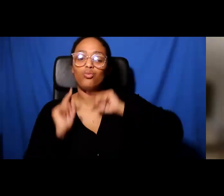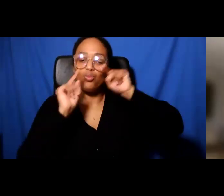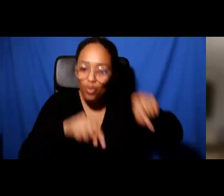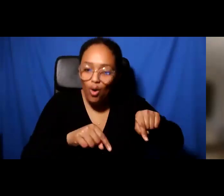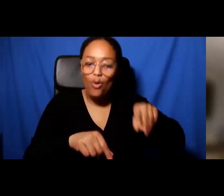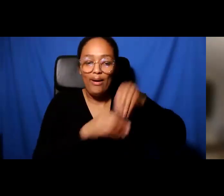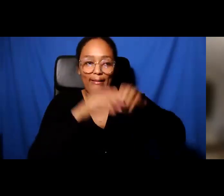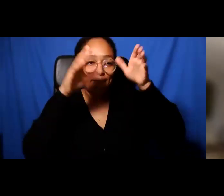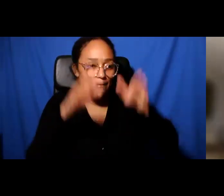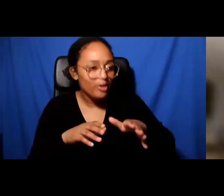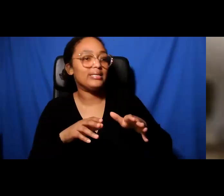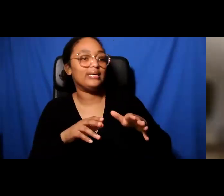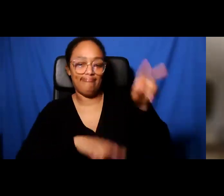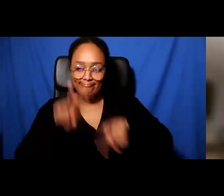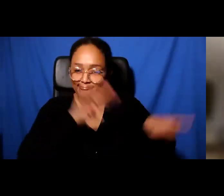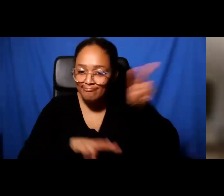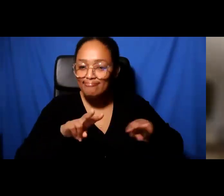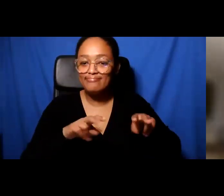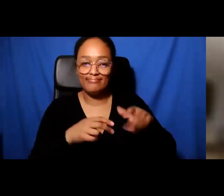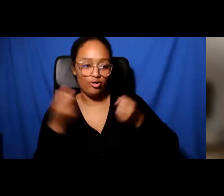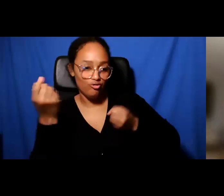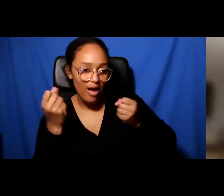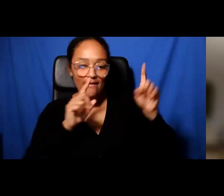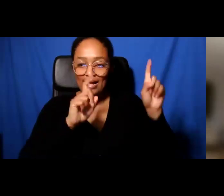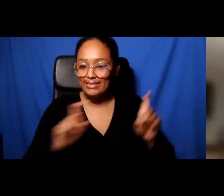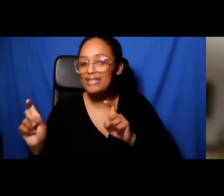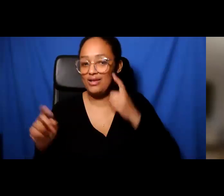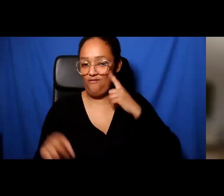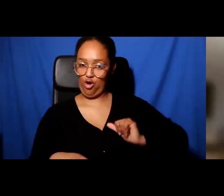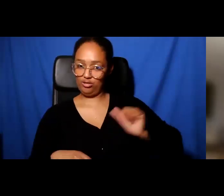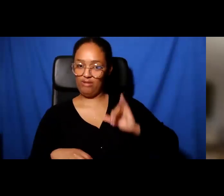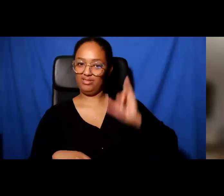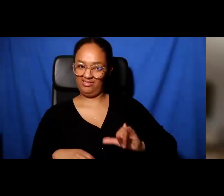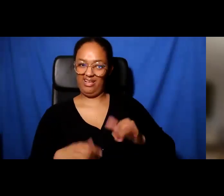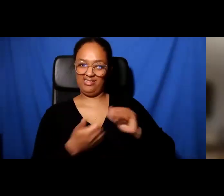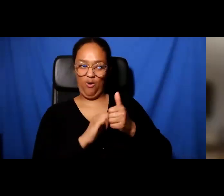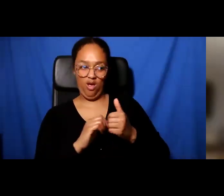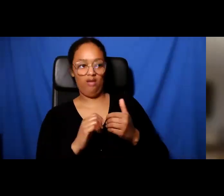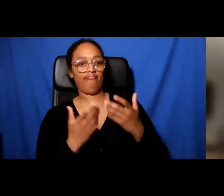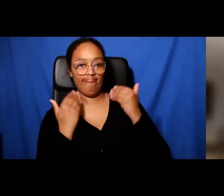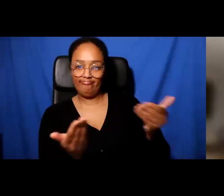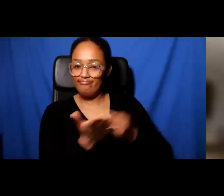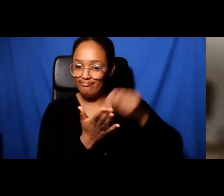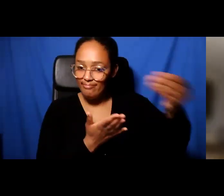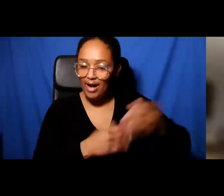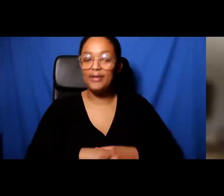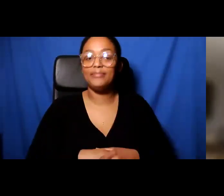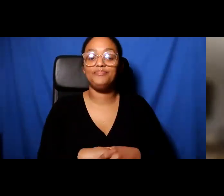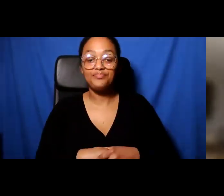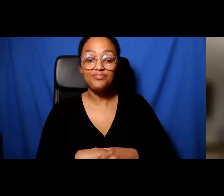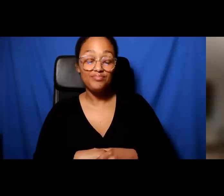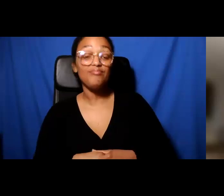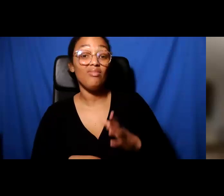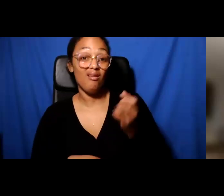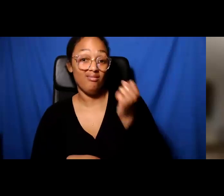great choice. So car dealerships allow us to come to the lot, do test drives. Back in the day, they used to let you take